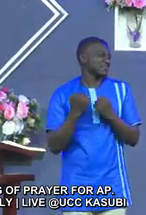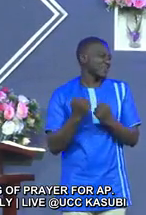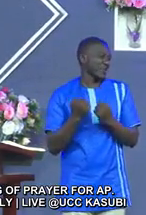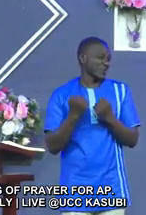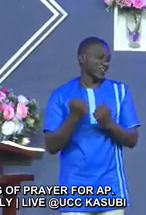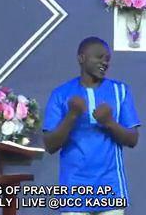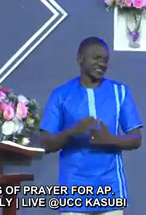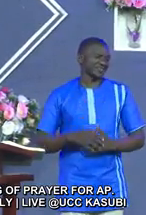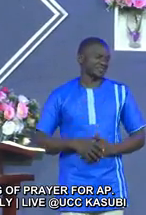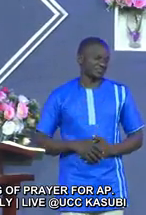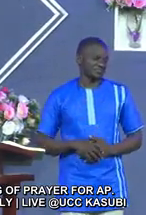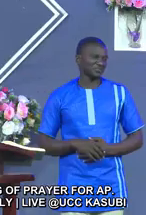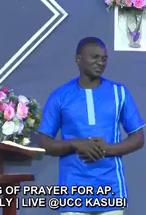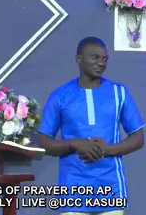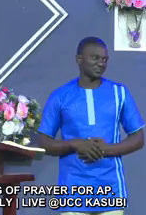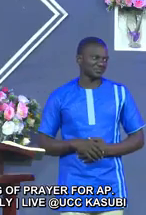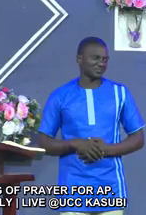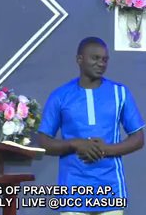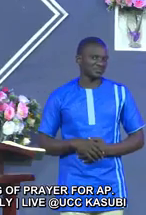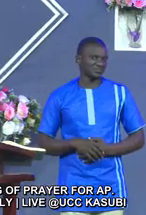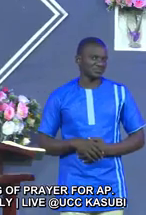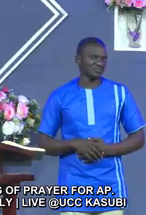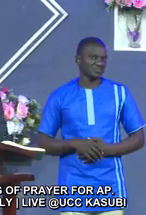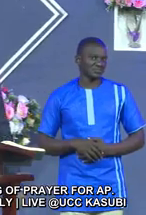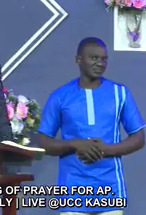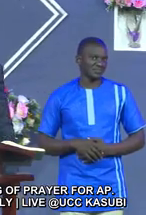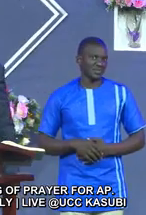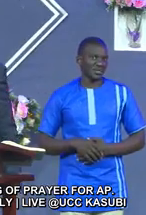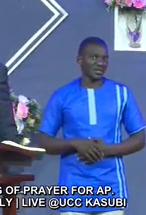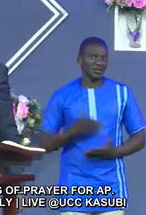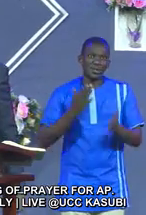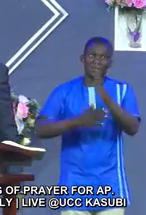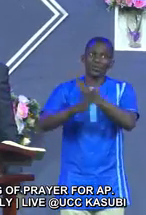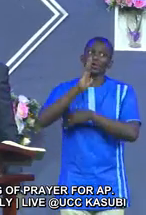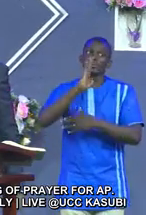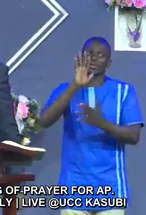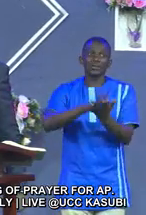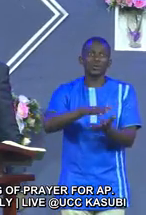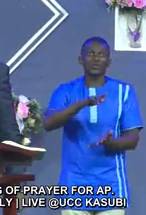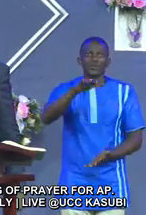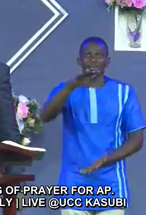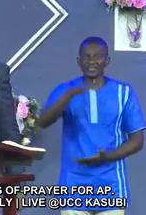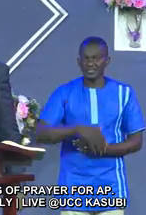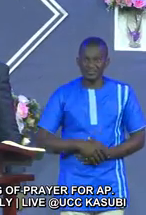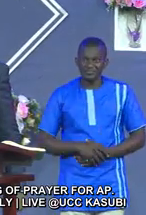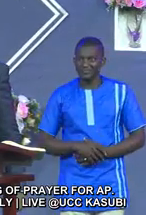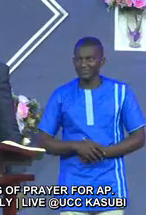It has power. Yes, we wish to you. Glory be to